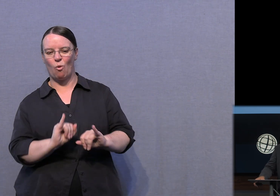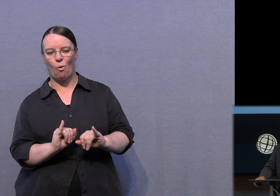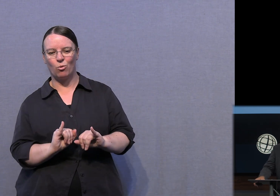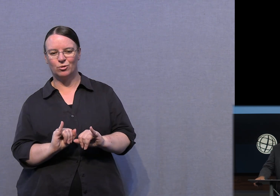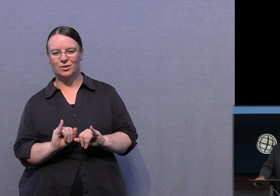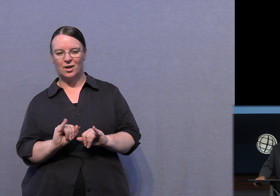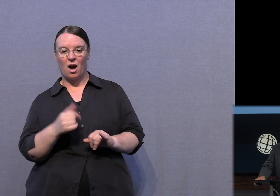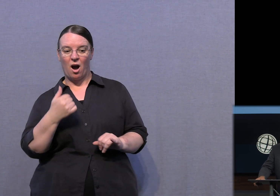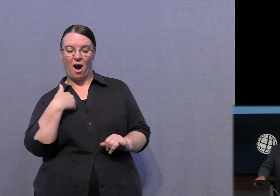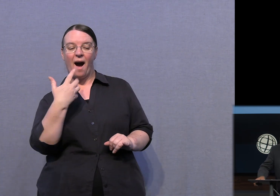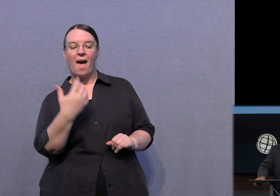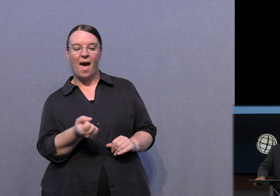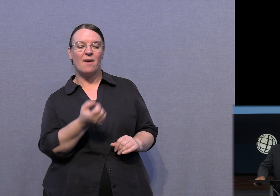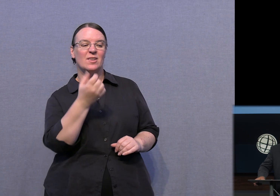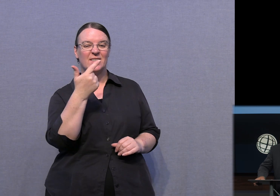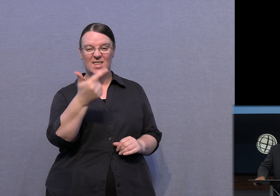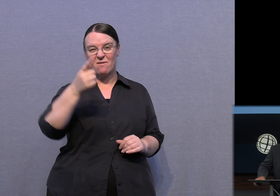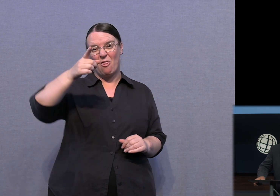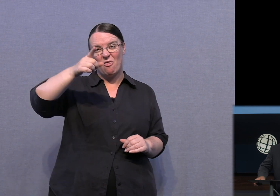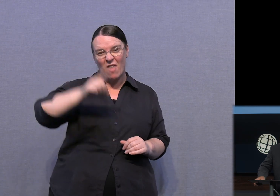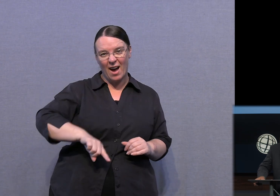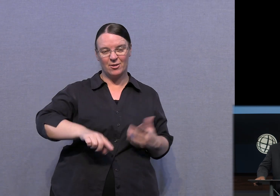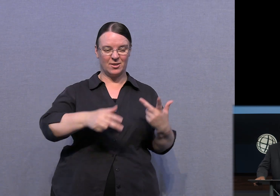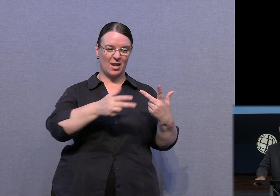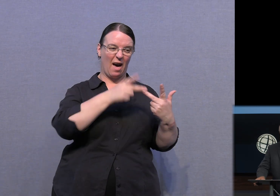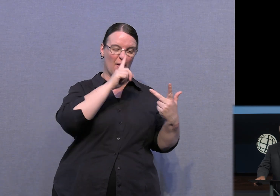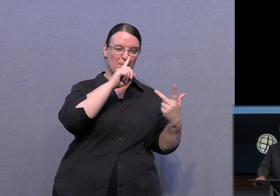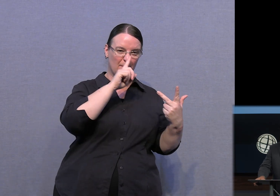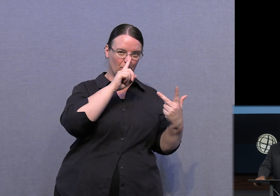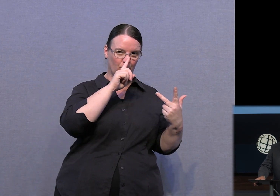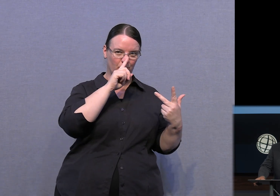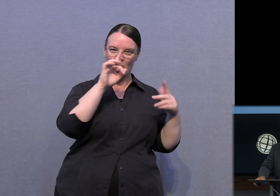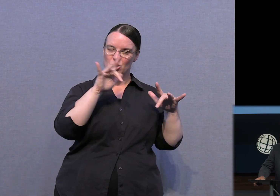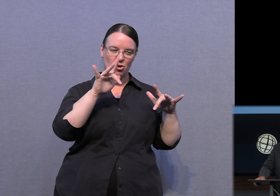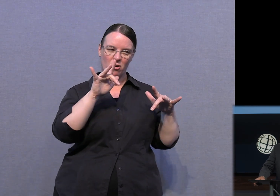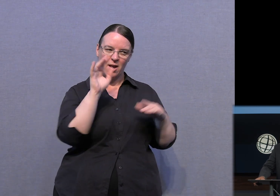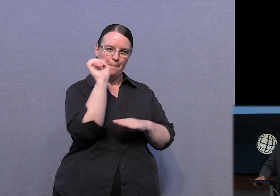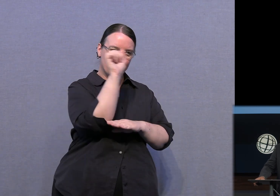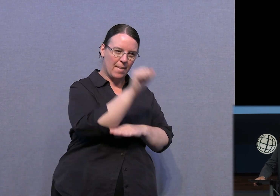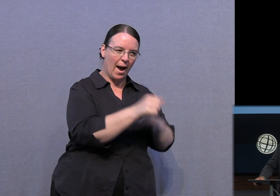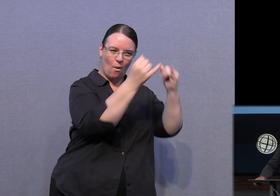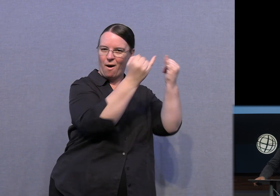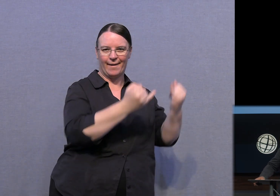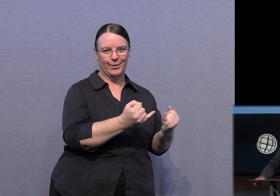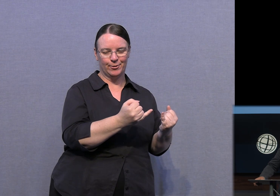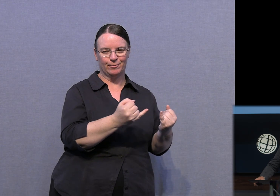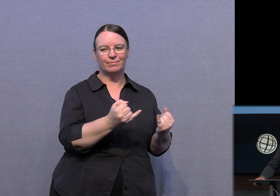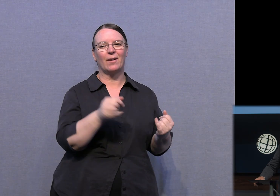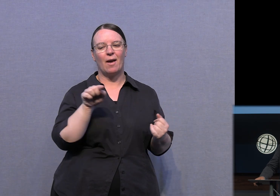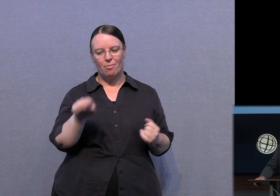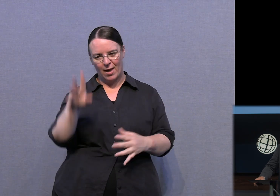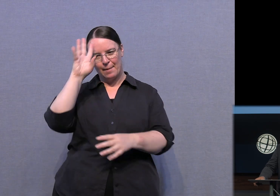Baal. We are not alone. It may seem that in our local situation that we are alone, but we are not